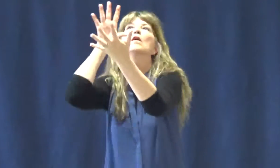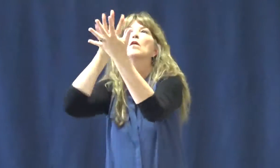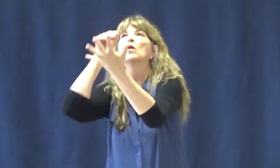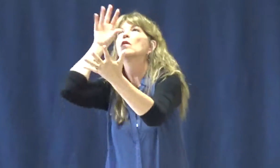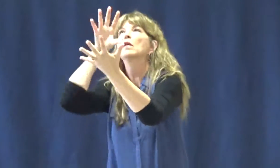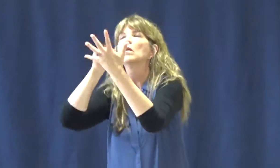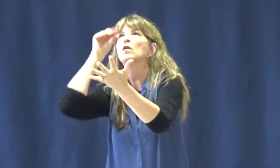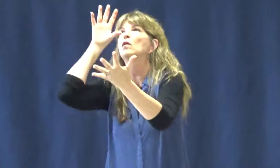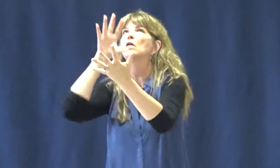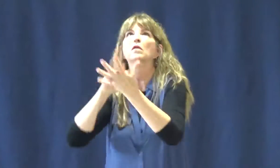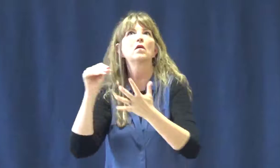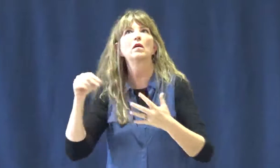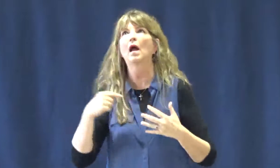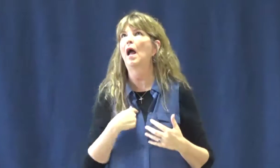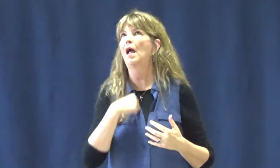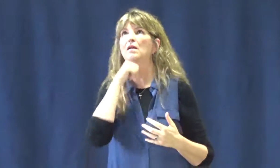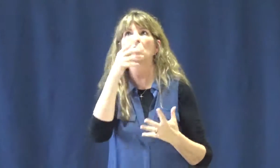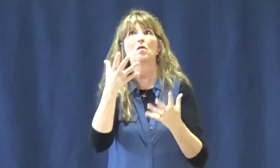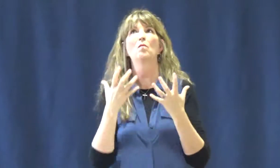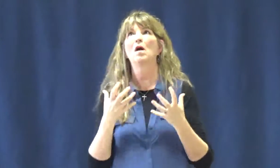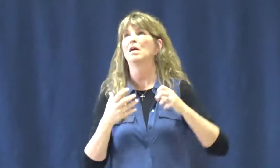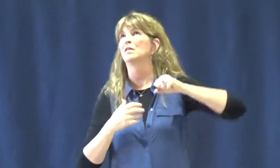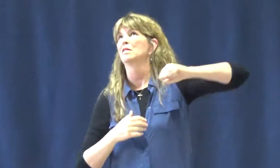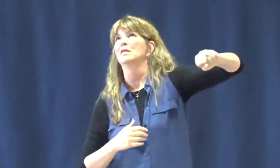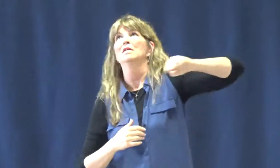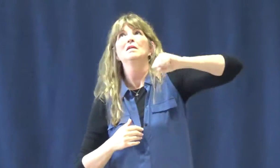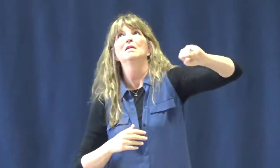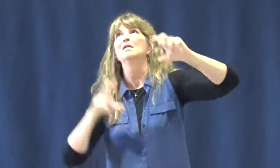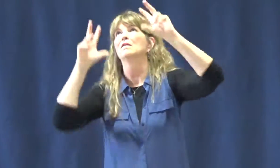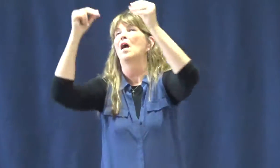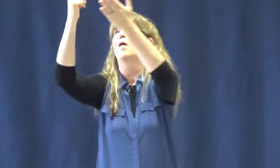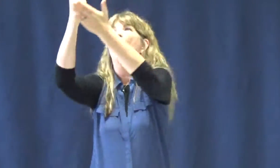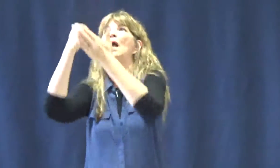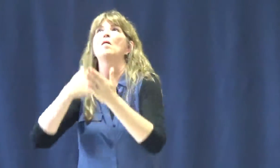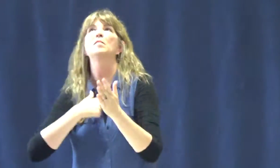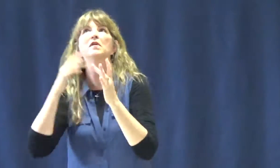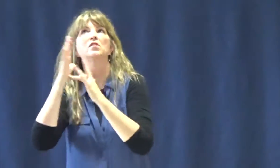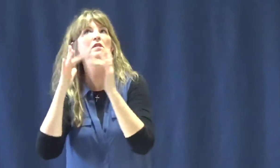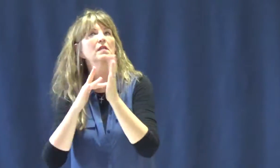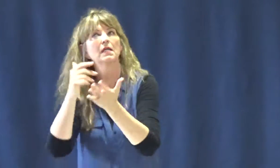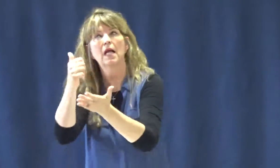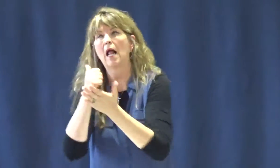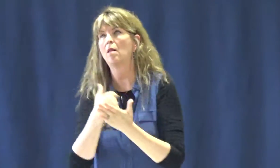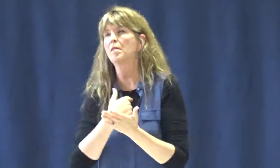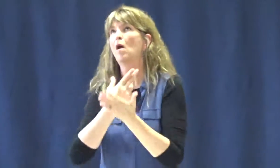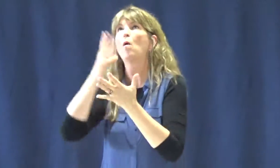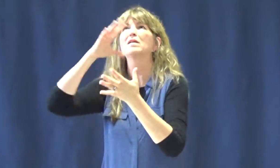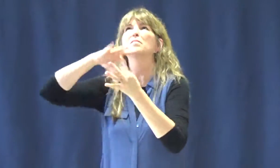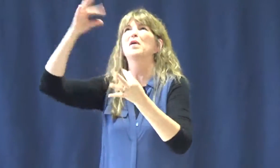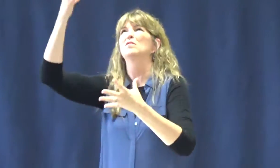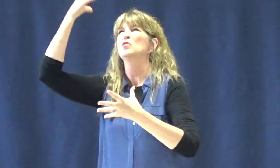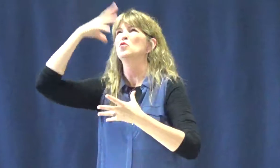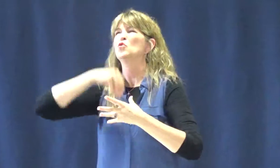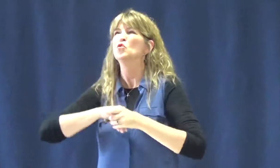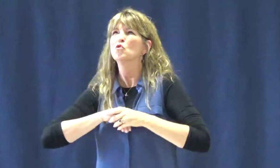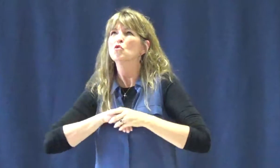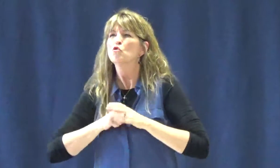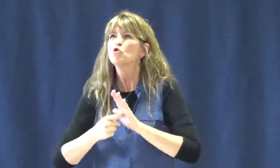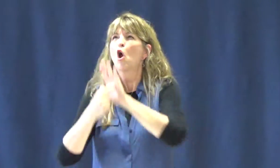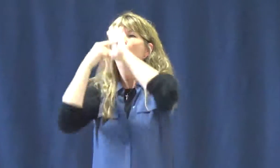to receive and to learn, and I not to be able to resist or to help judge other people? I